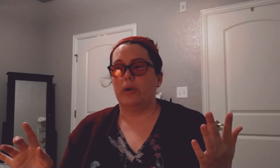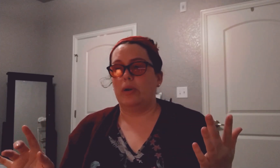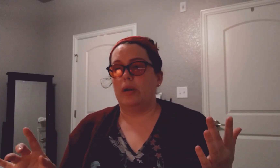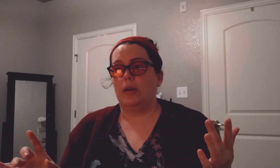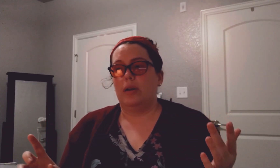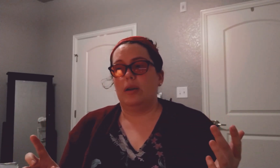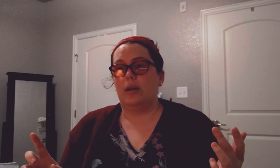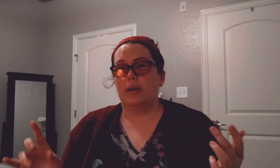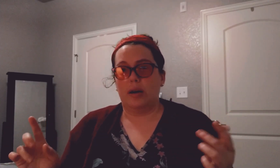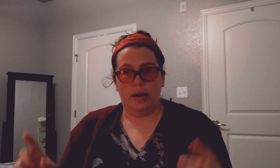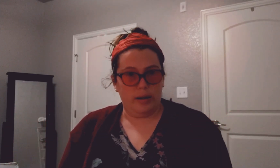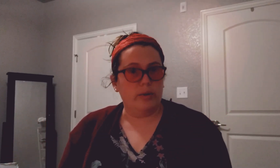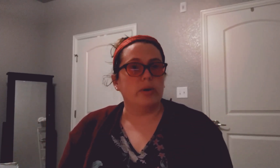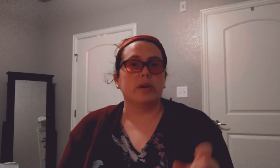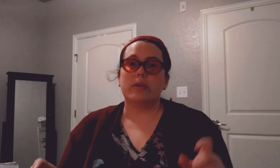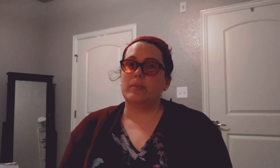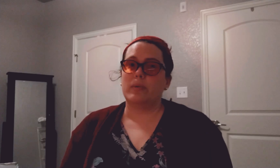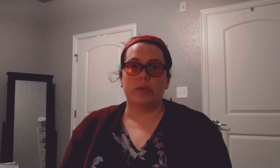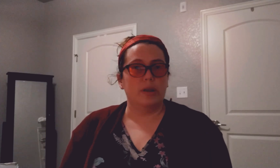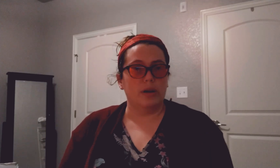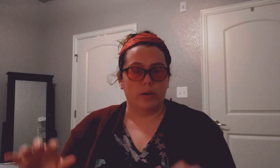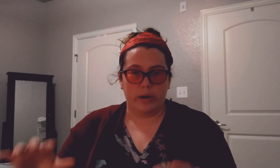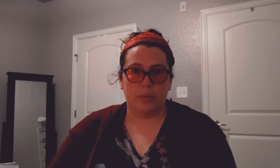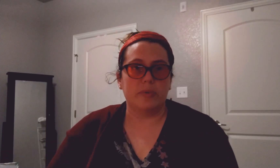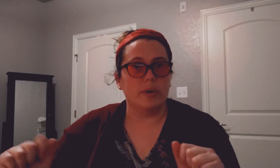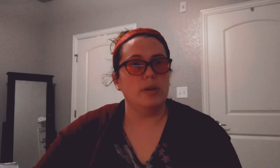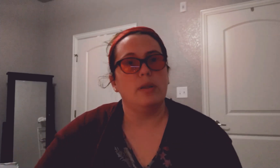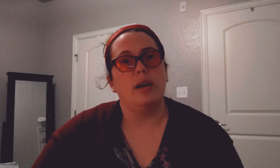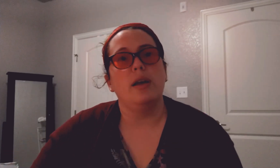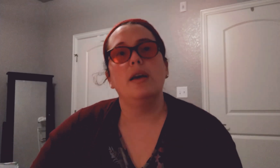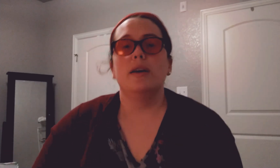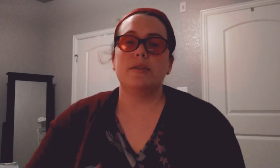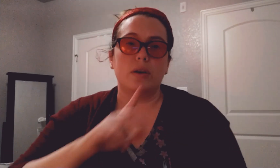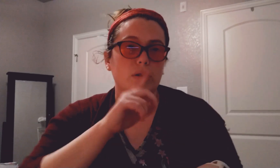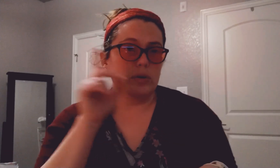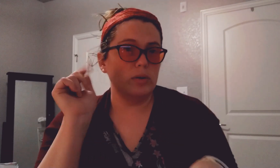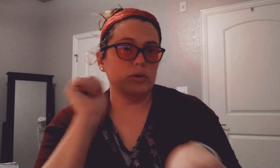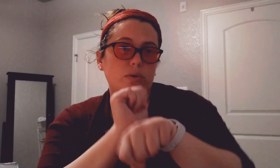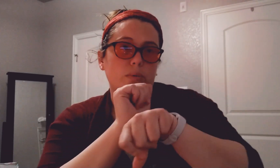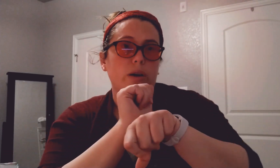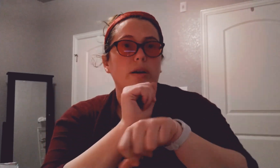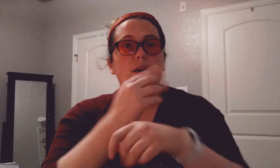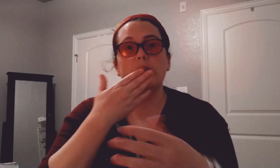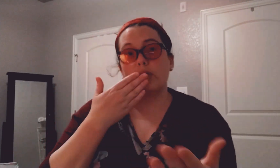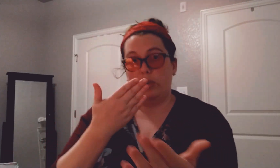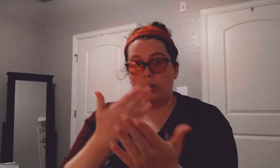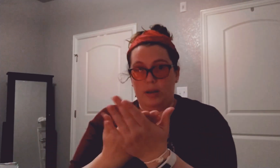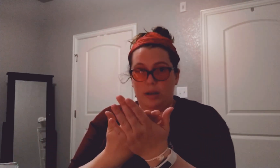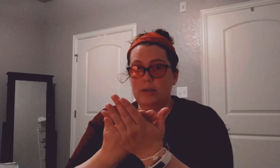or you're in agreement with it, or absolutely. So, true work,